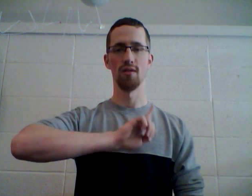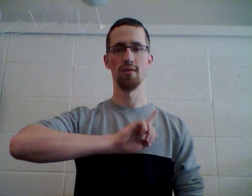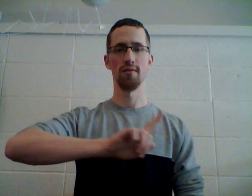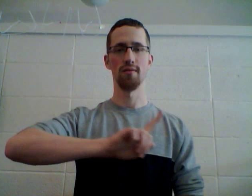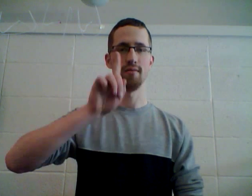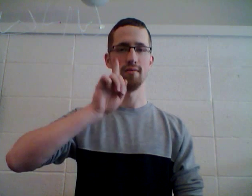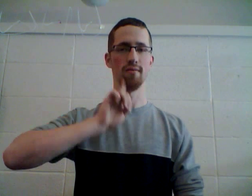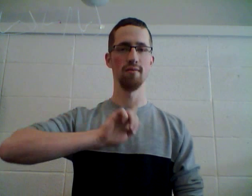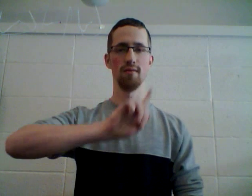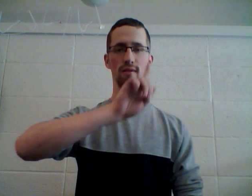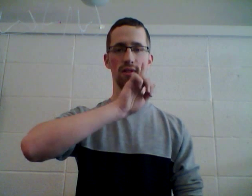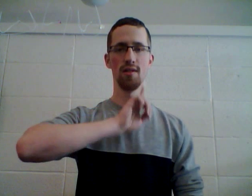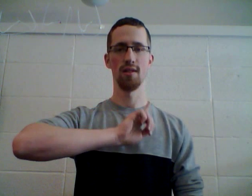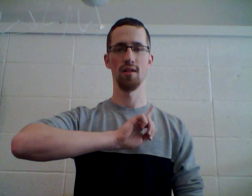single. Single.